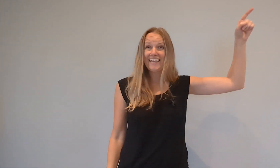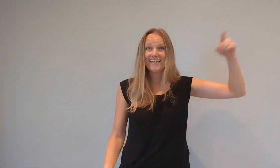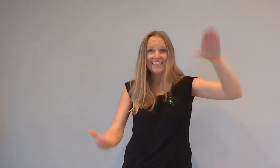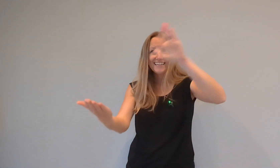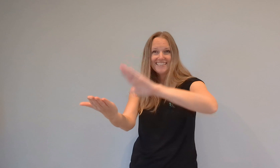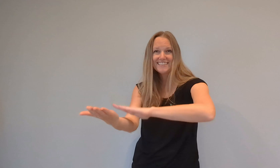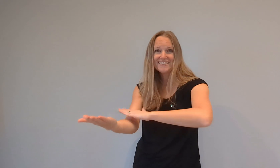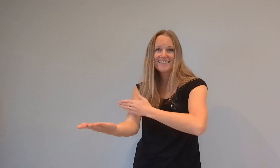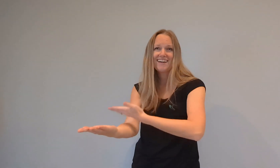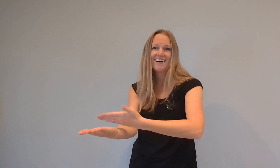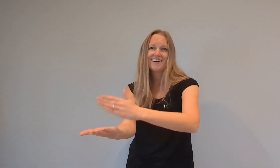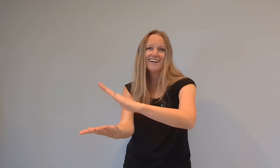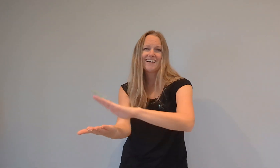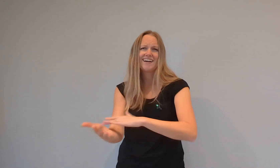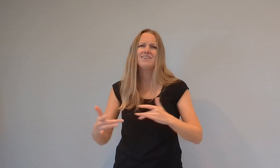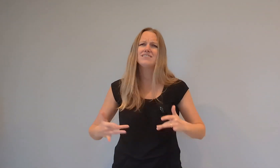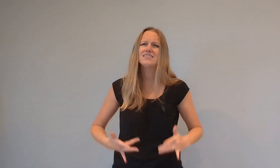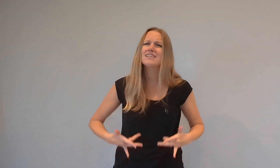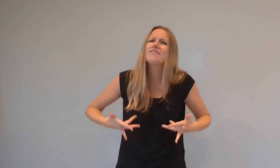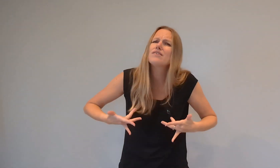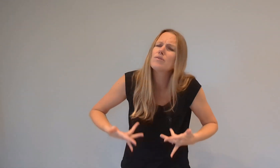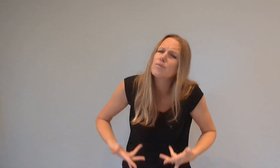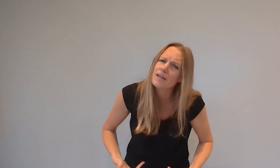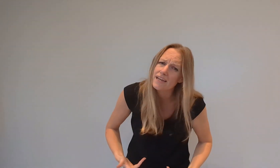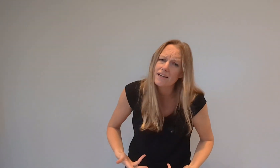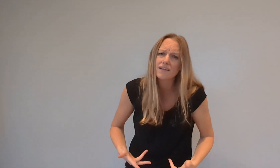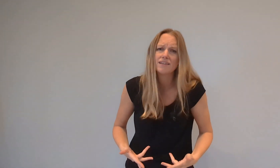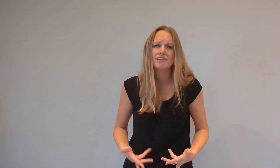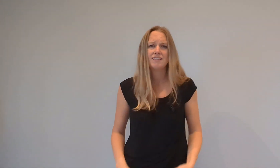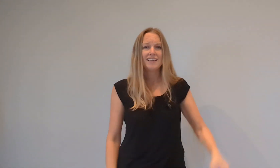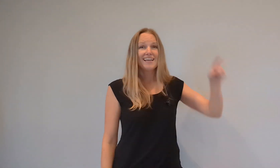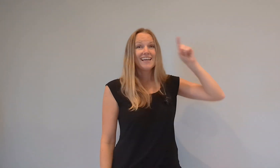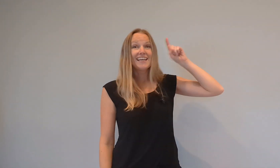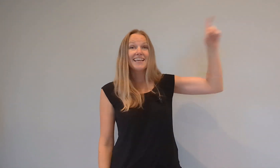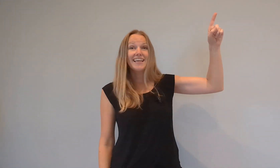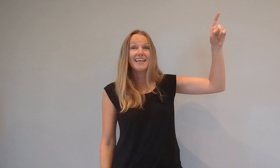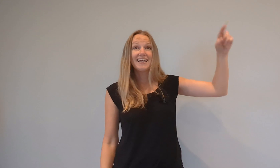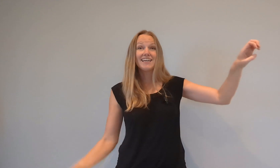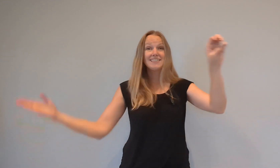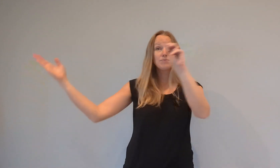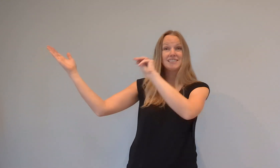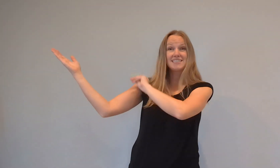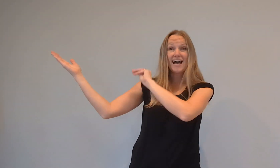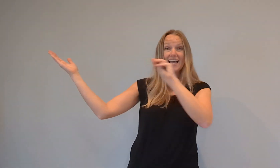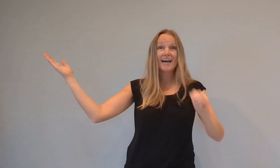He is a song of the suffering. He is